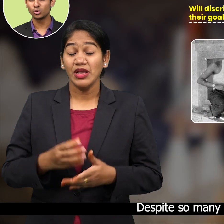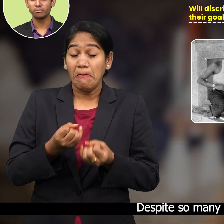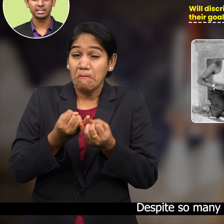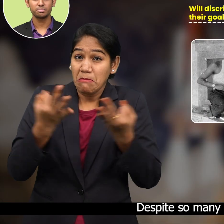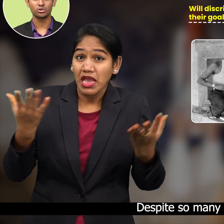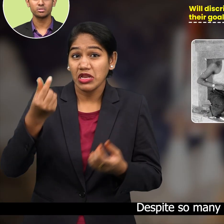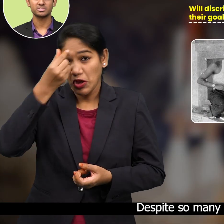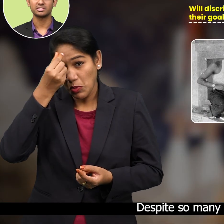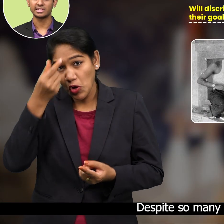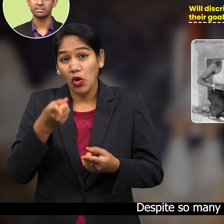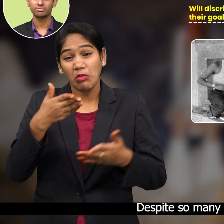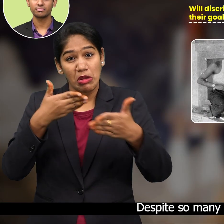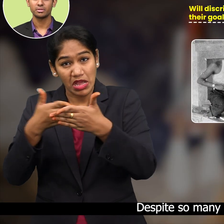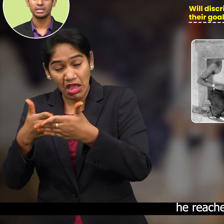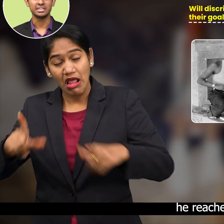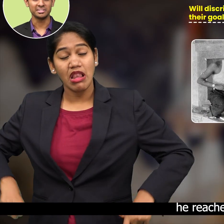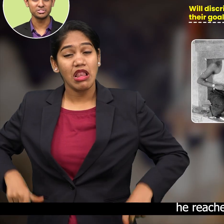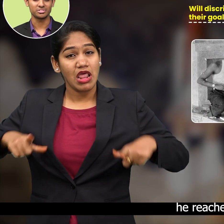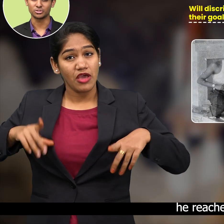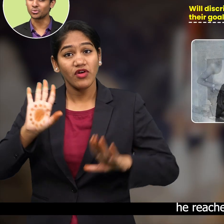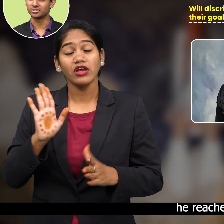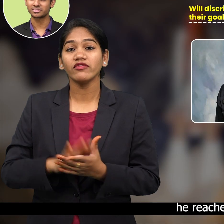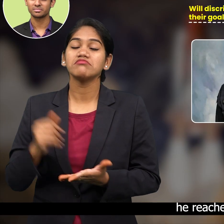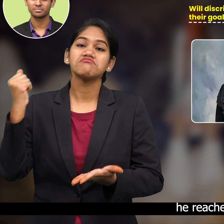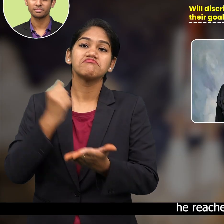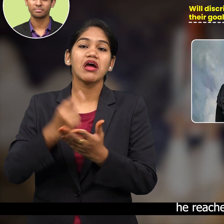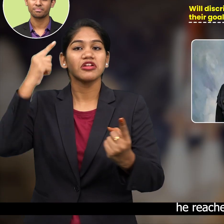Despite so many problems in his life, he